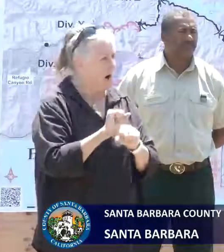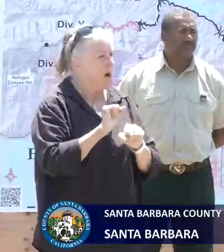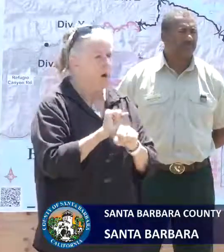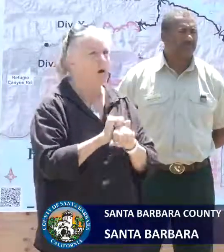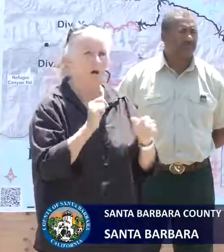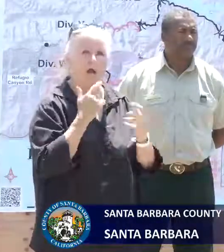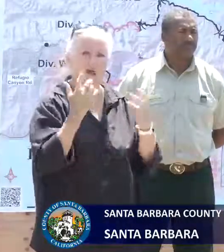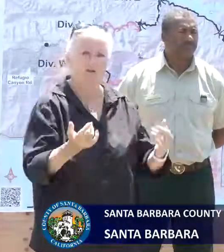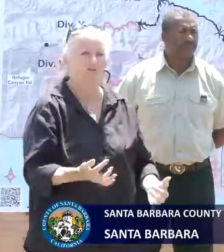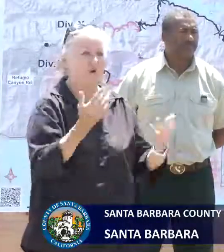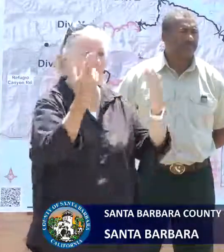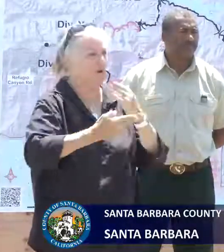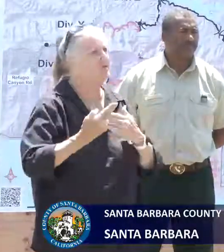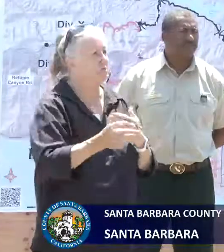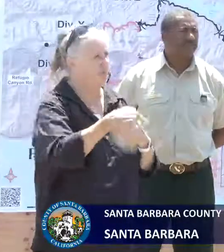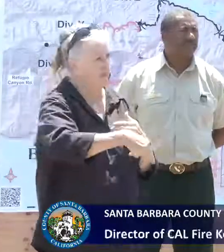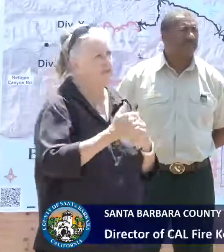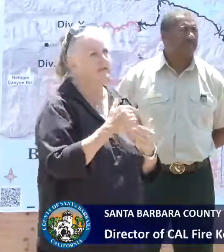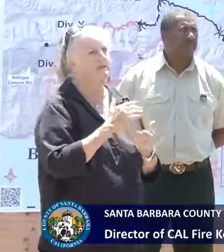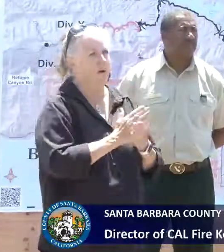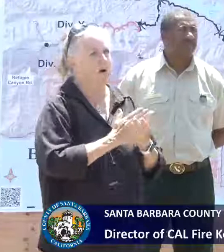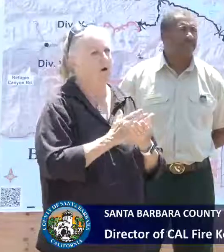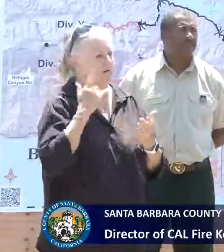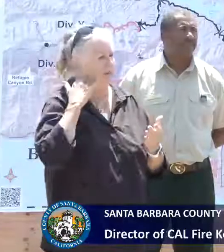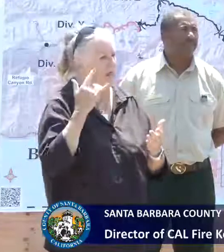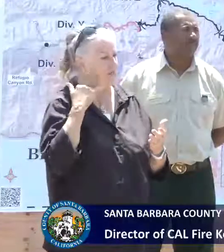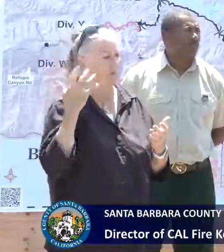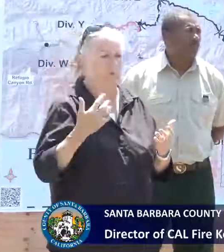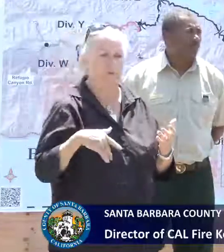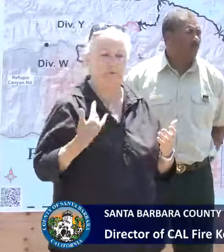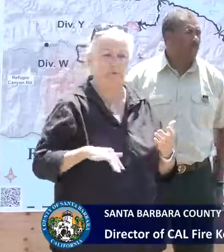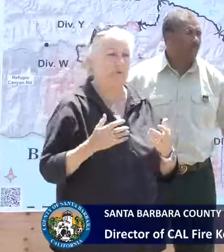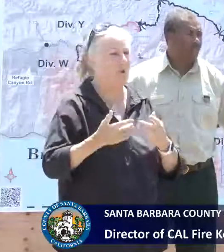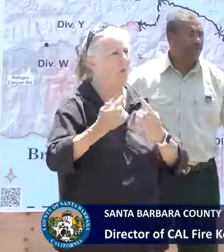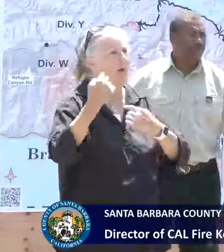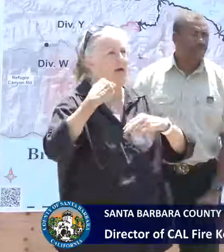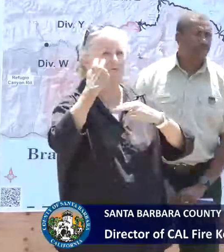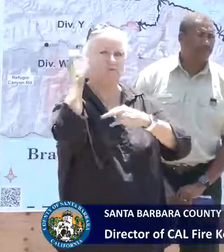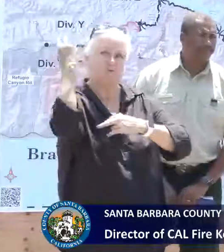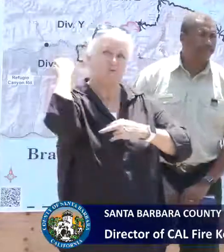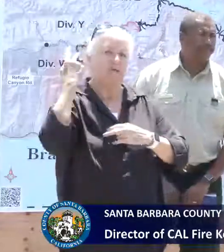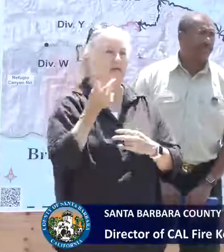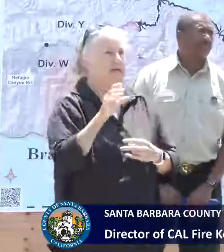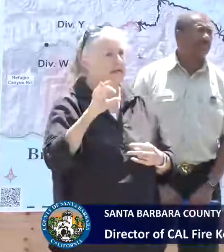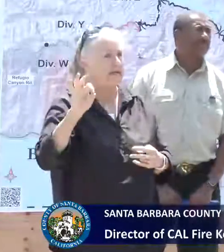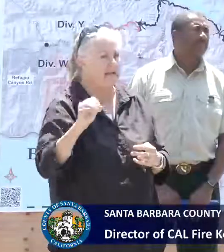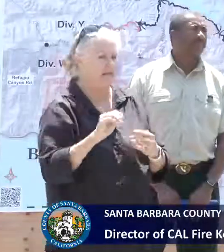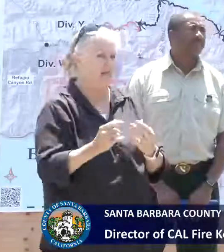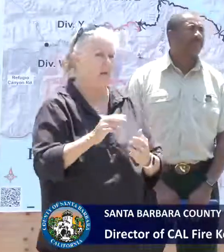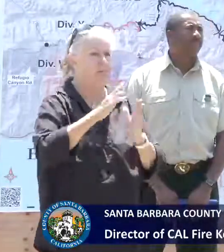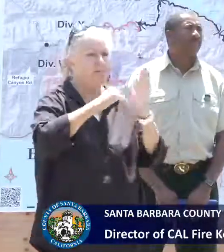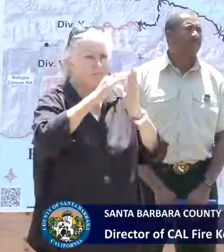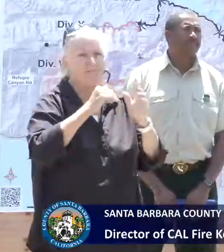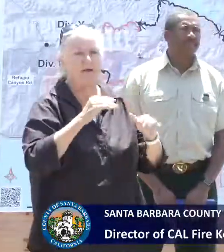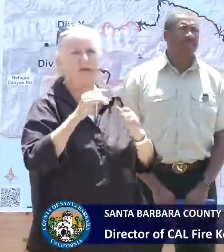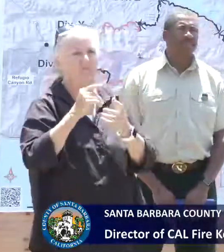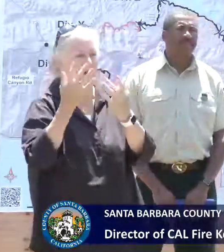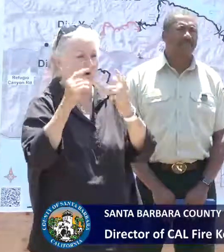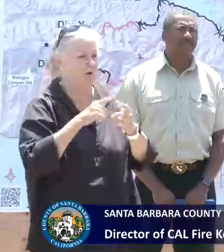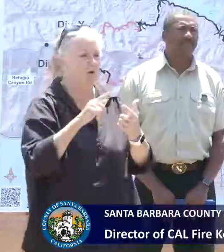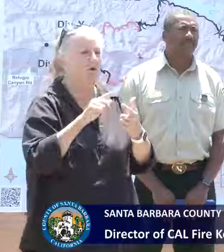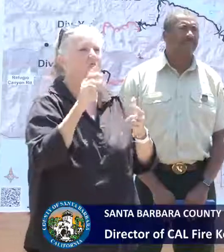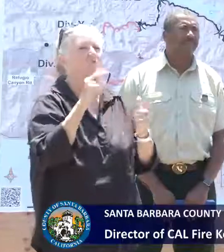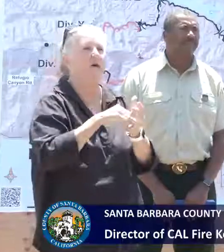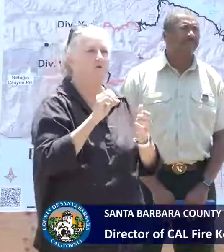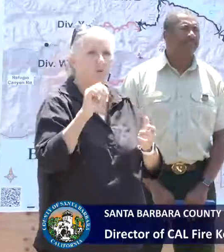A lot of fire history here in this part of California. You know, go back to 1990 and the paint fire. 2008, the